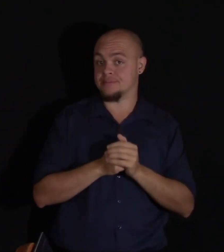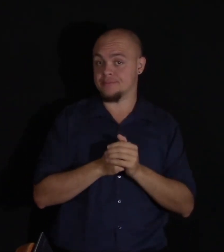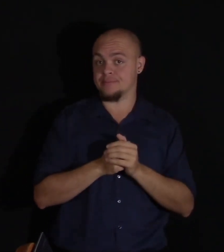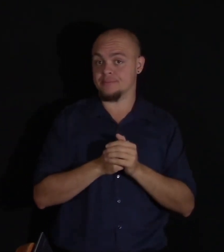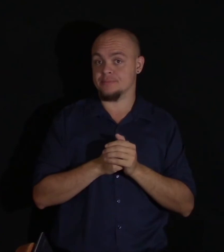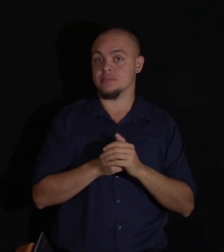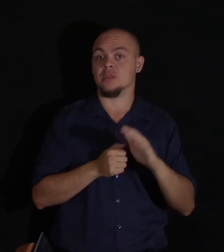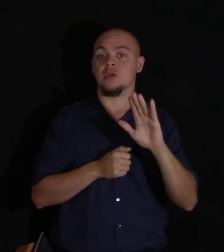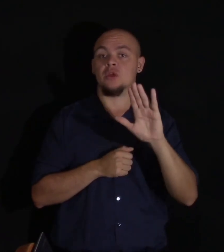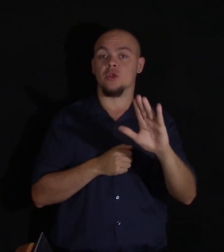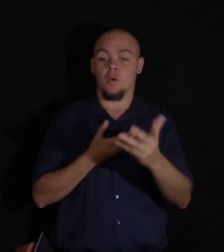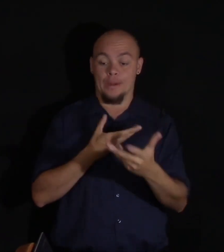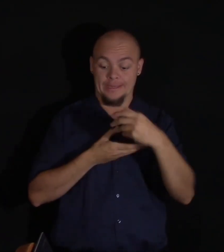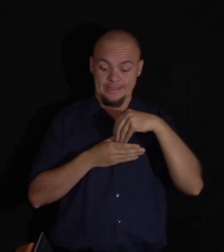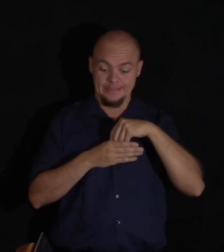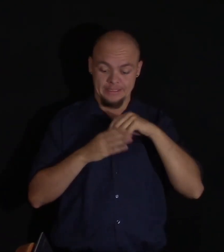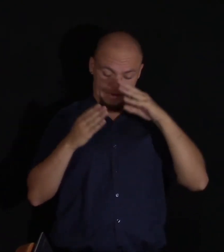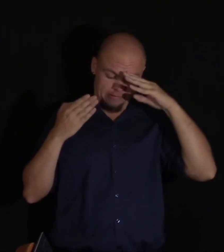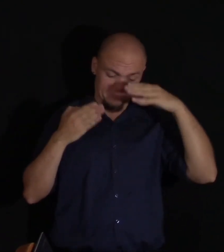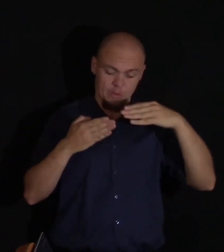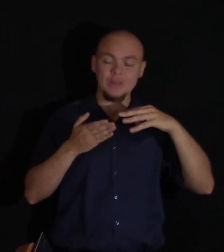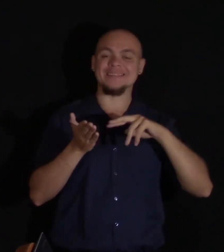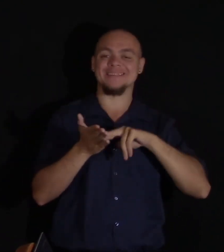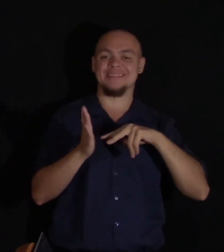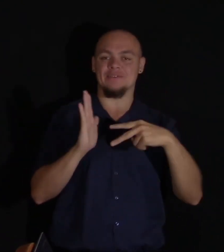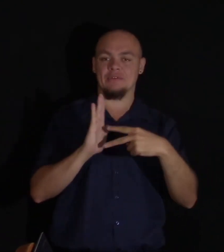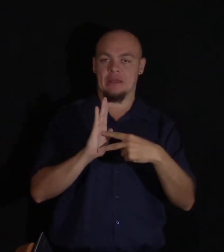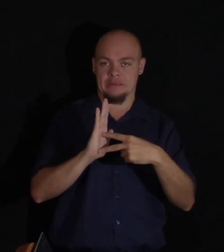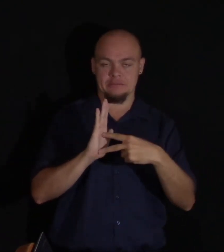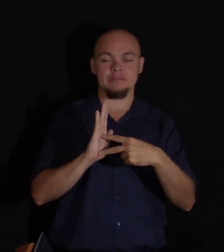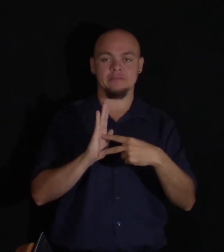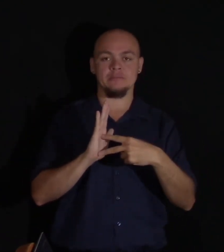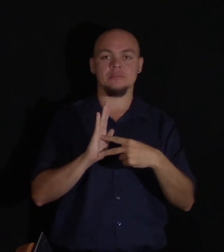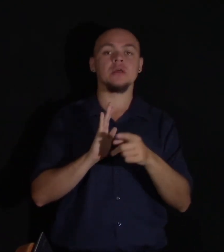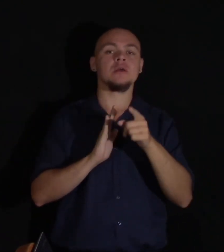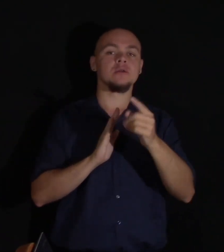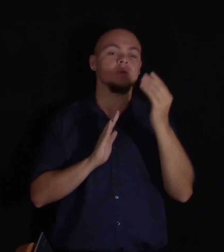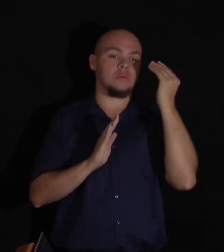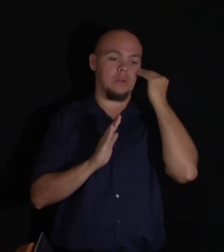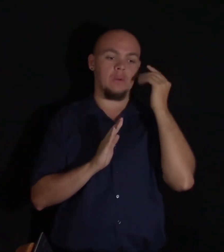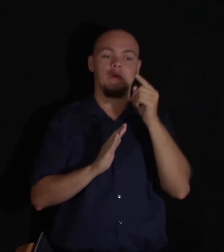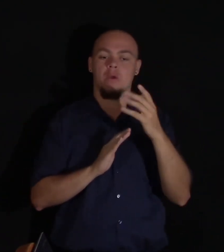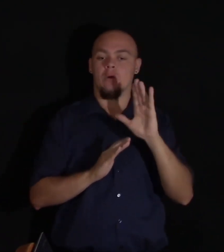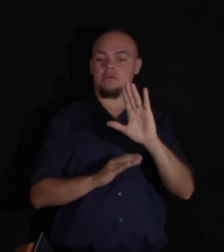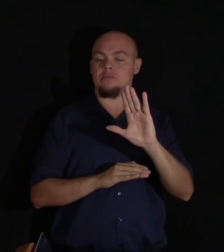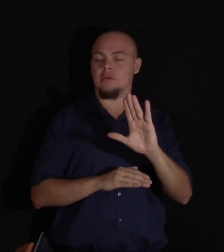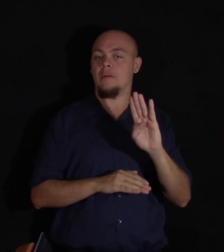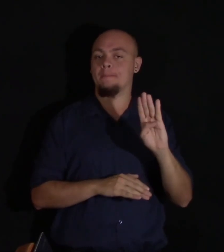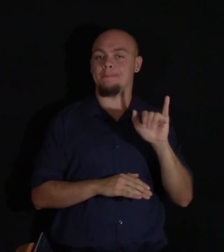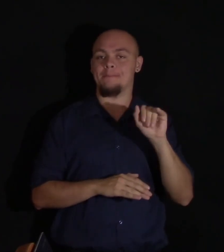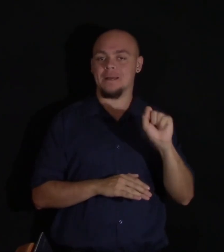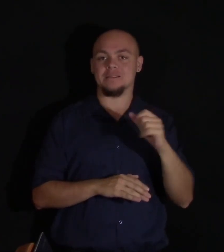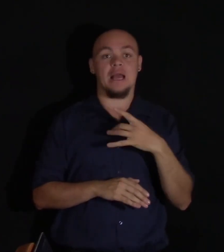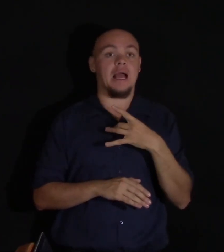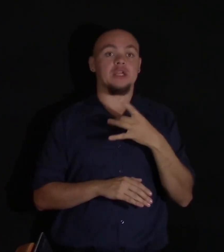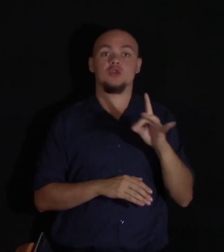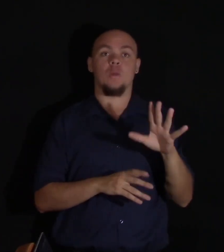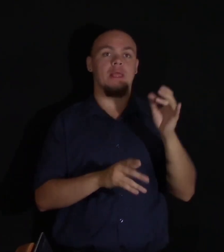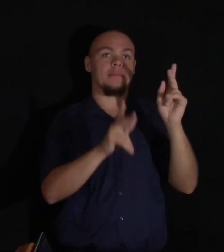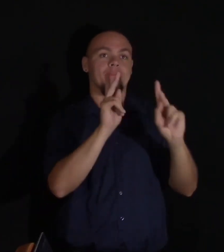Define your inner focus. Once you become aware that you have a bias, for example, I don't like skinny